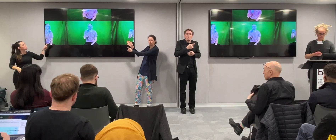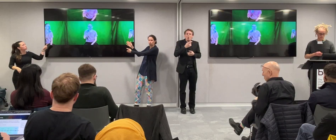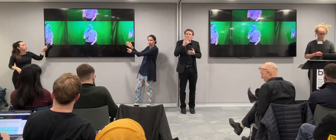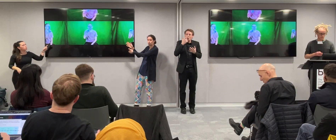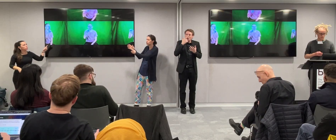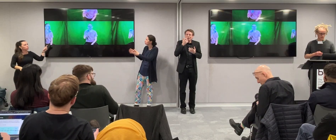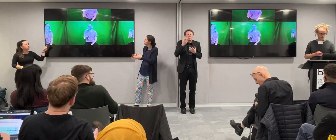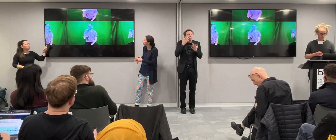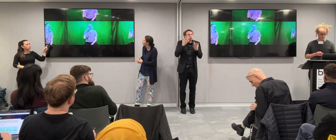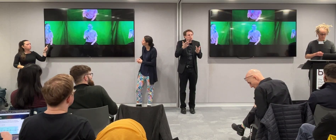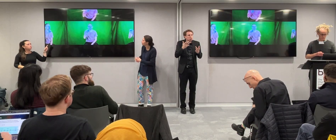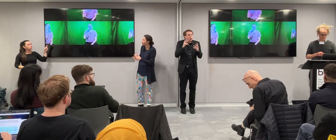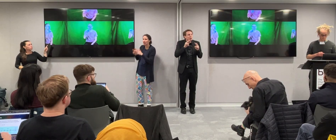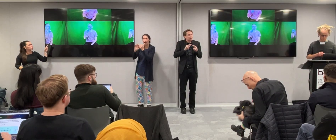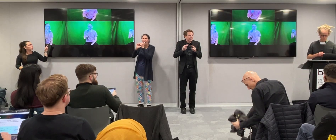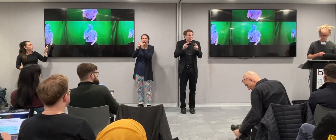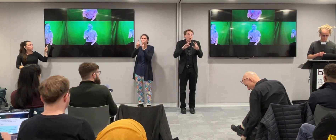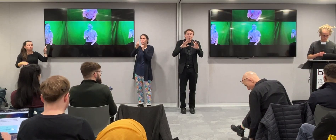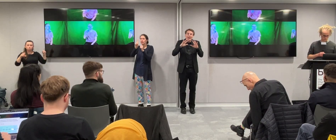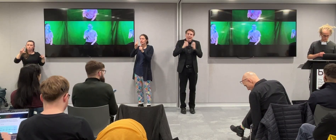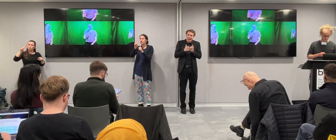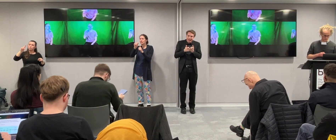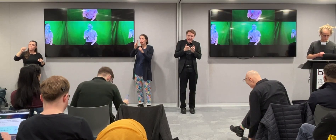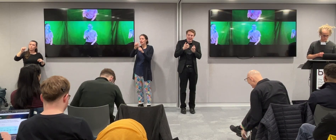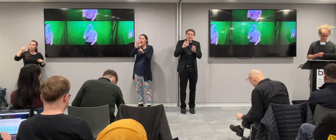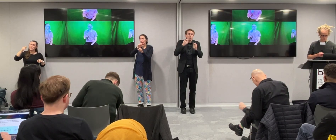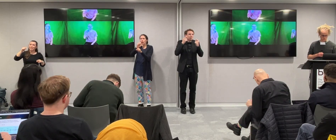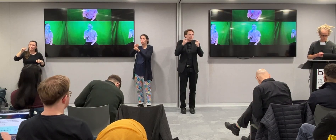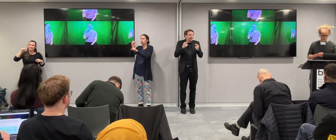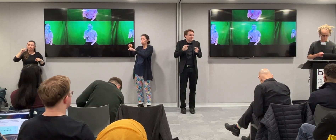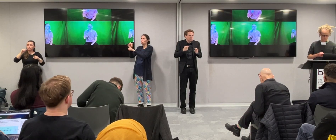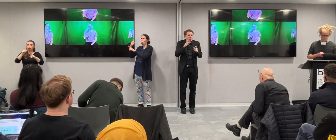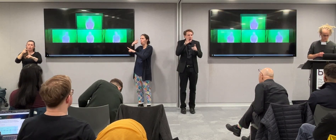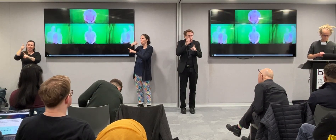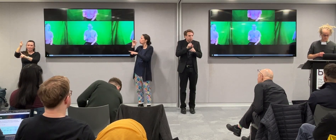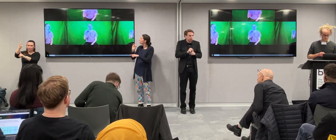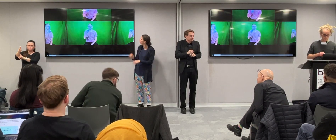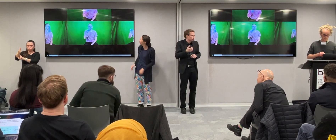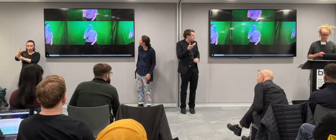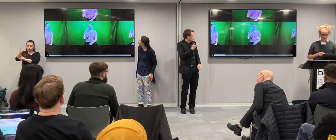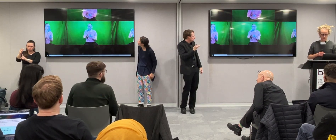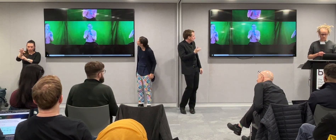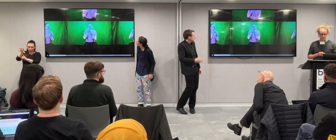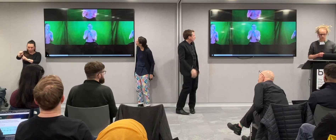very quickly how our data capture efforts look like.